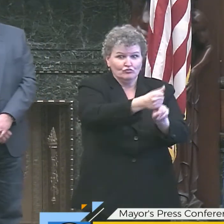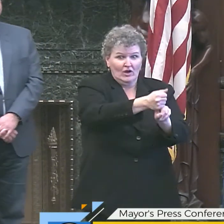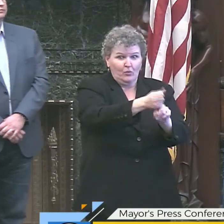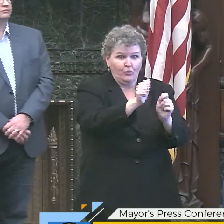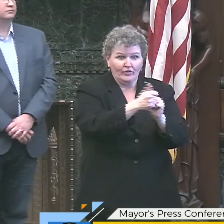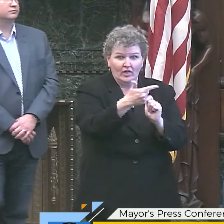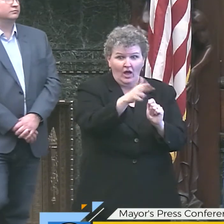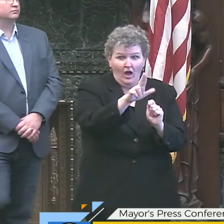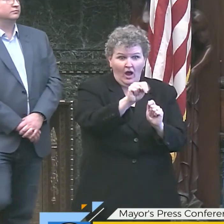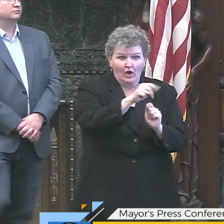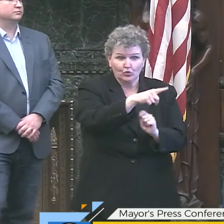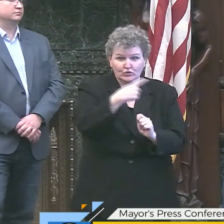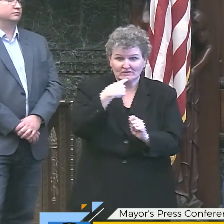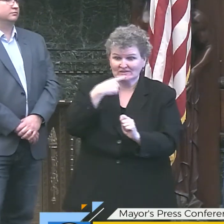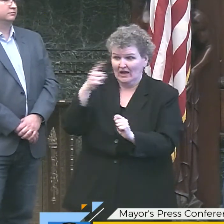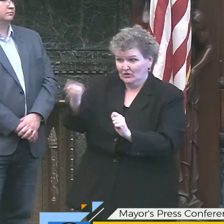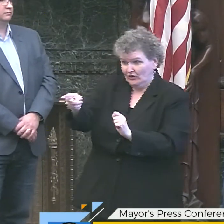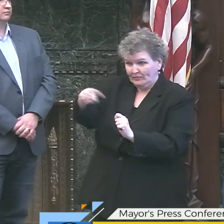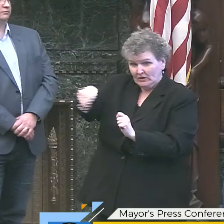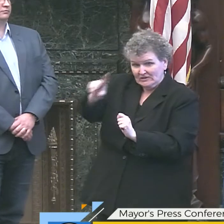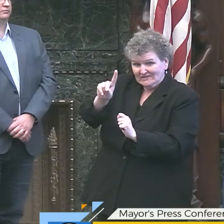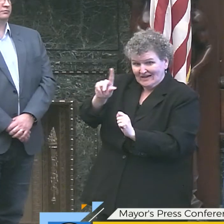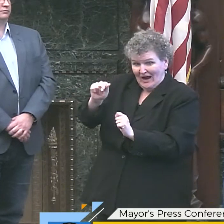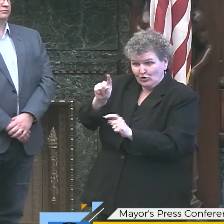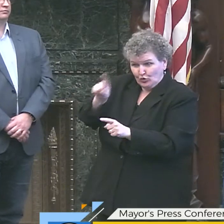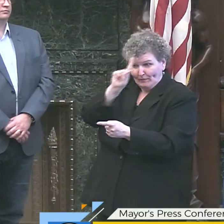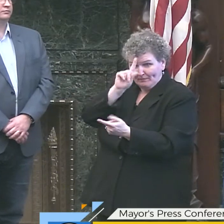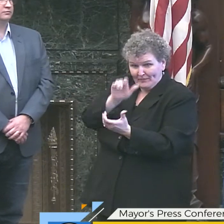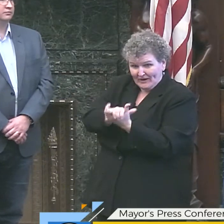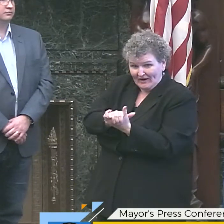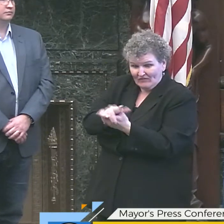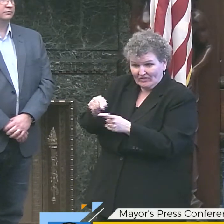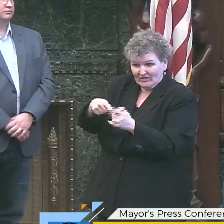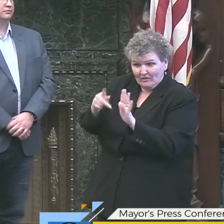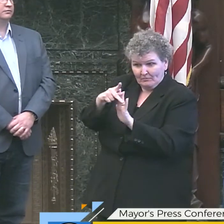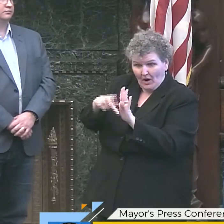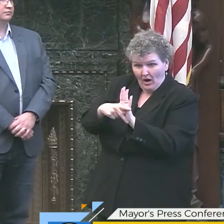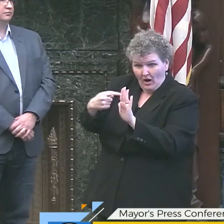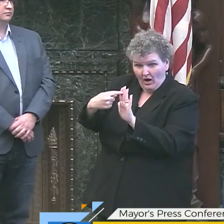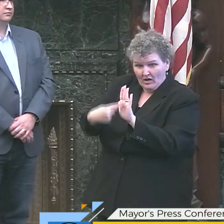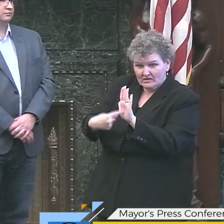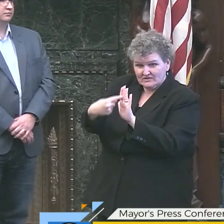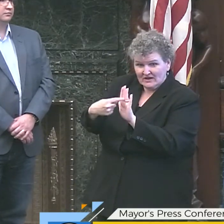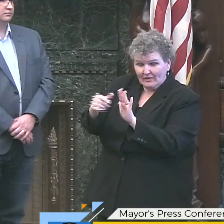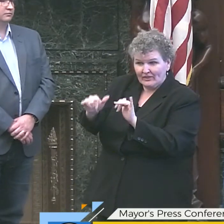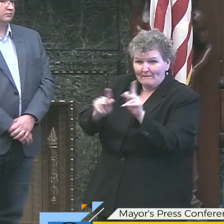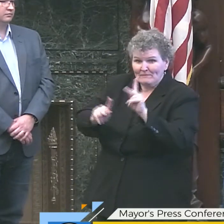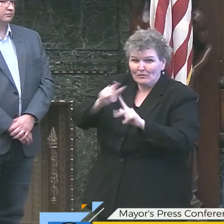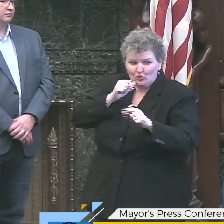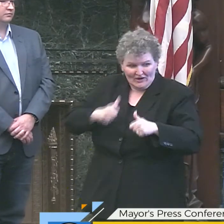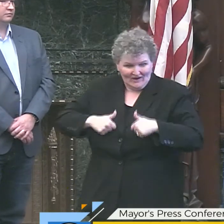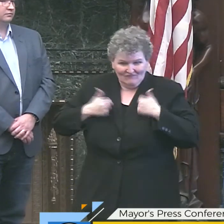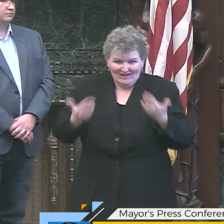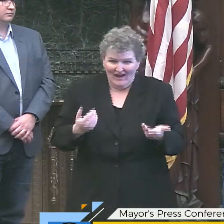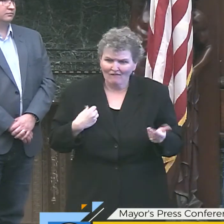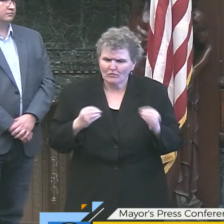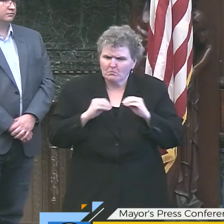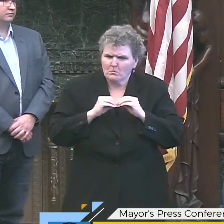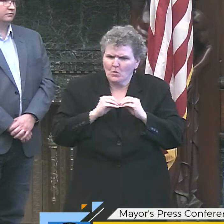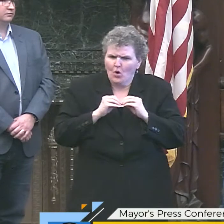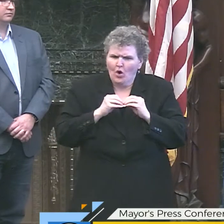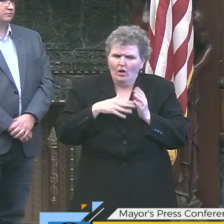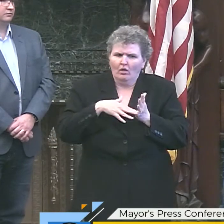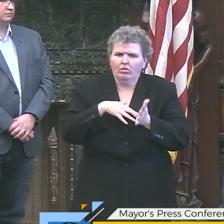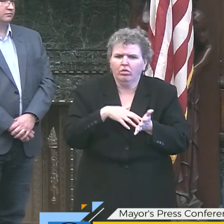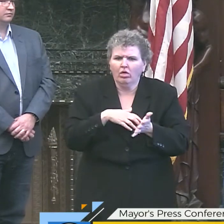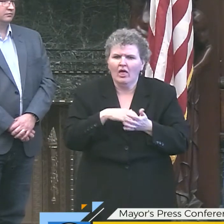is it your belief he's endangering the public with that policy? His office is aware of our concerns, and we've expressed them